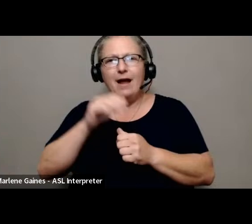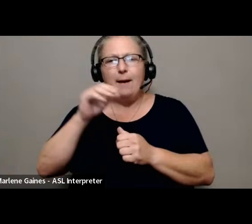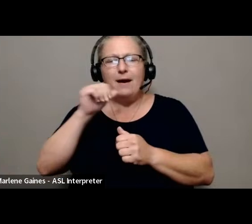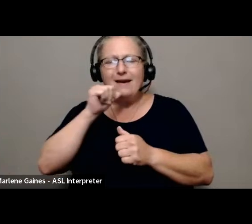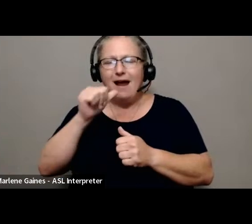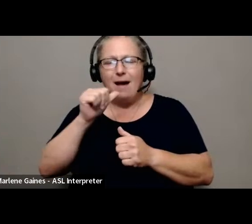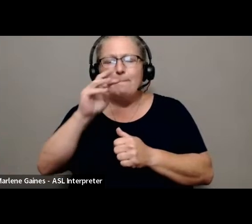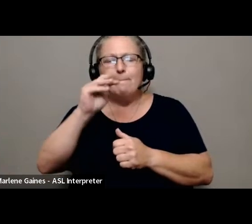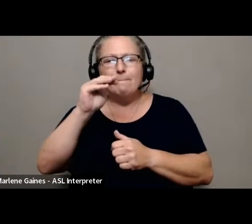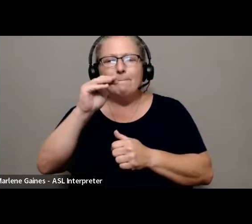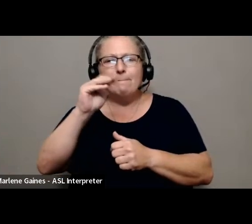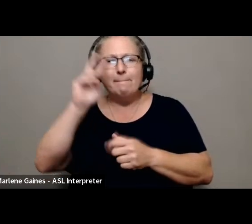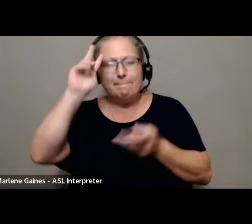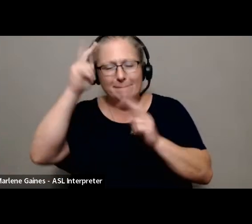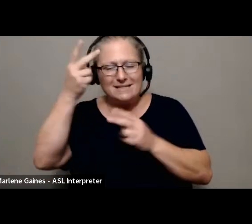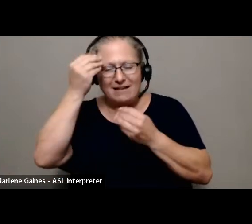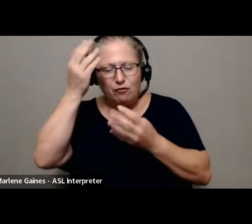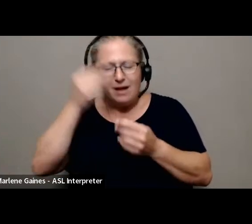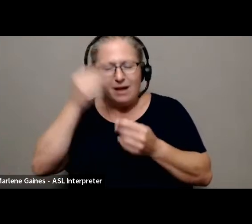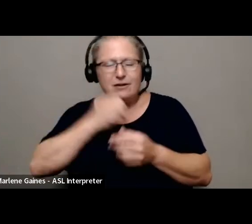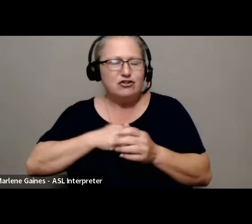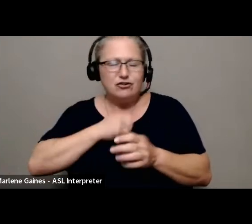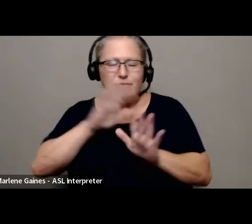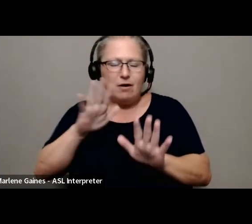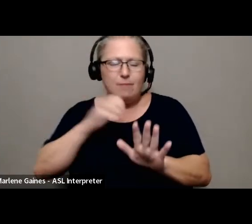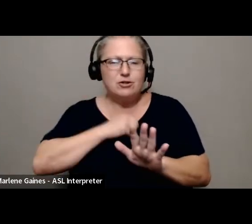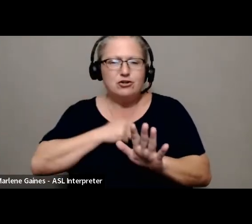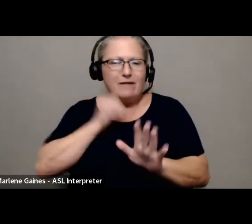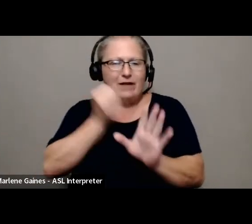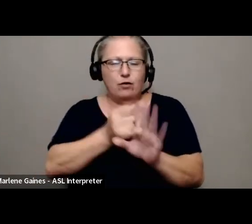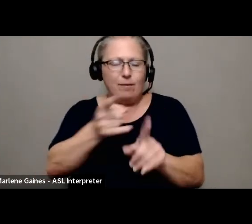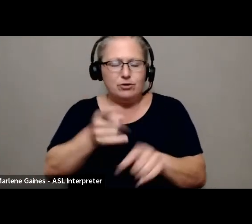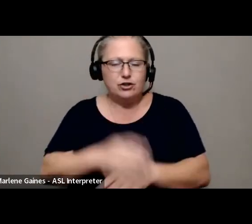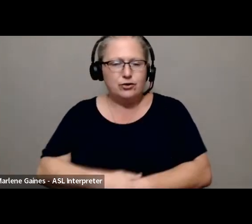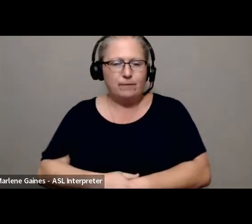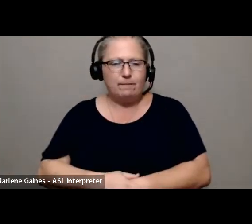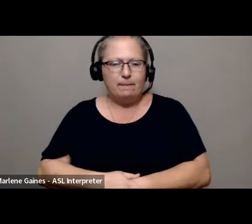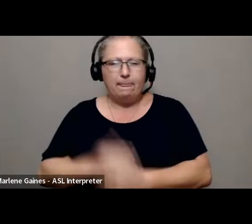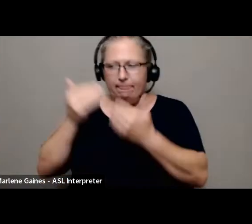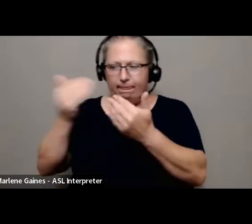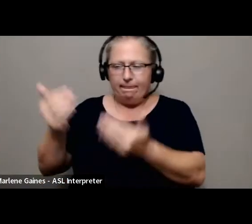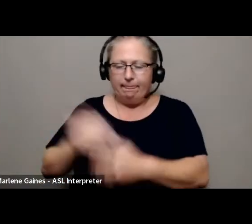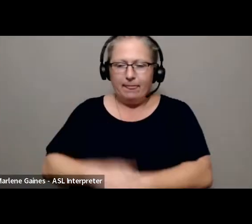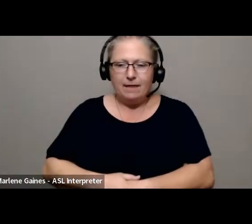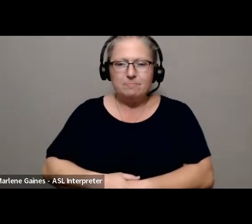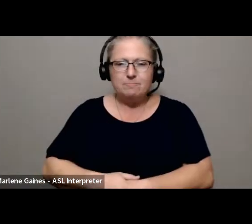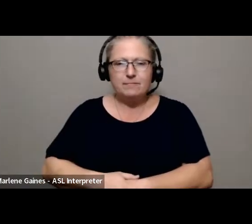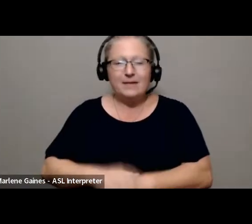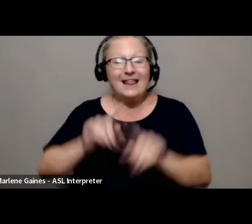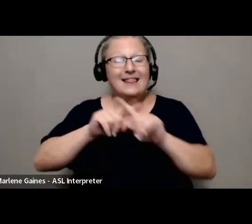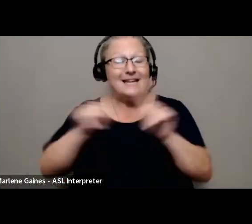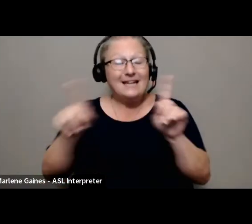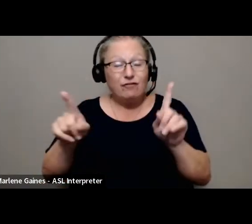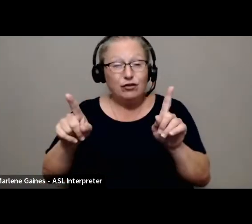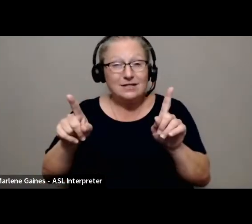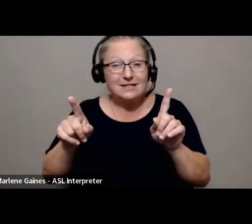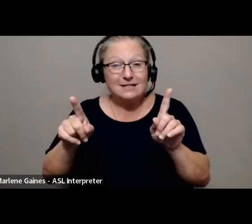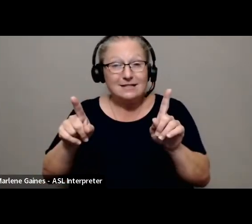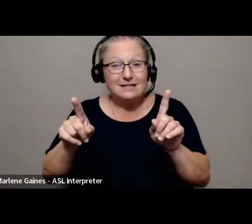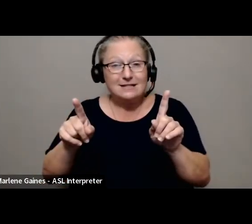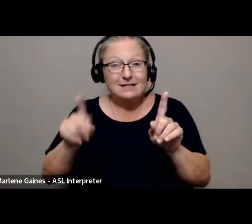thing. Sorry, I apologize for interrupting you. Please finish. The difference is